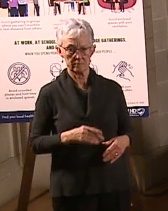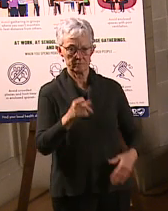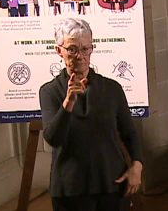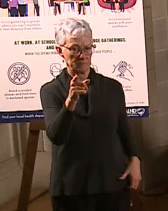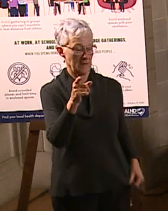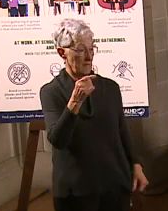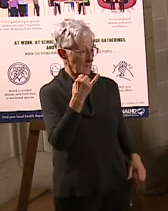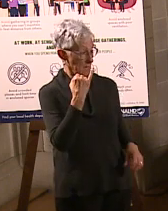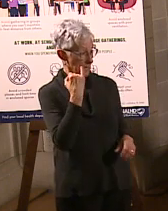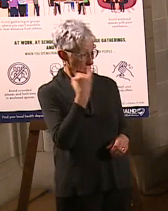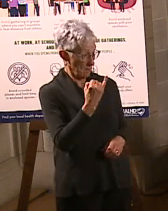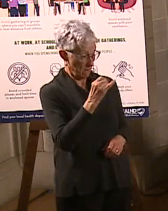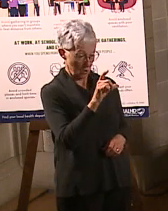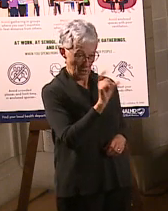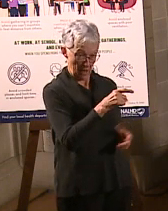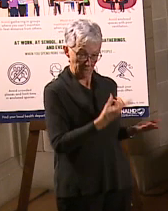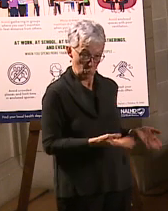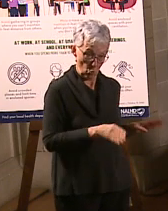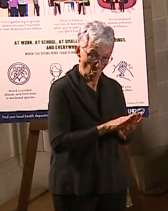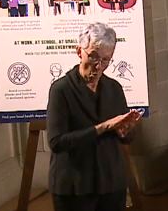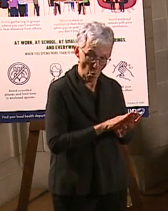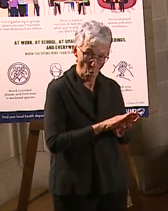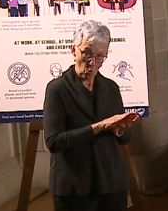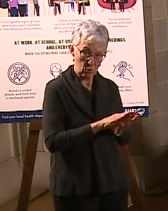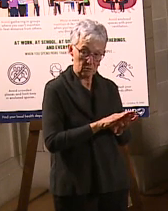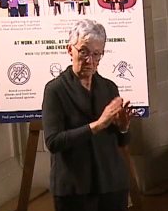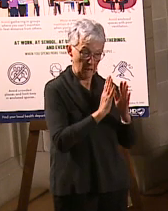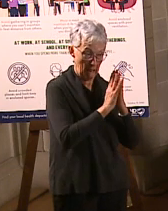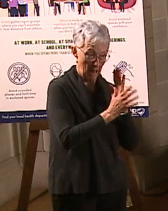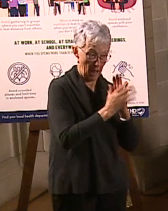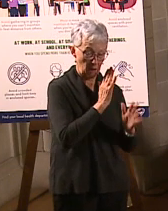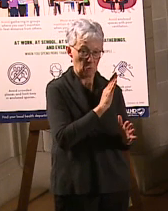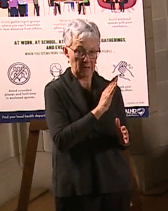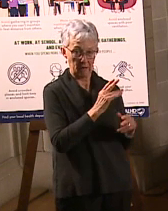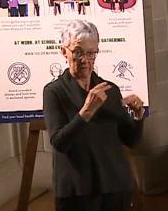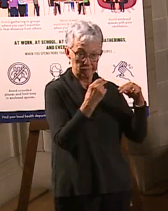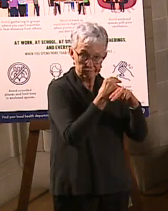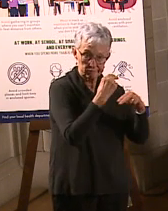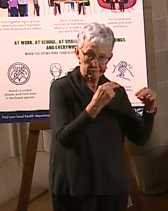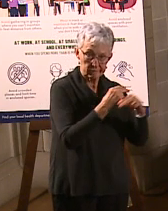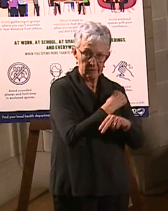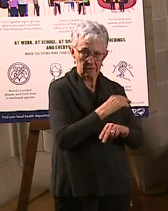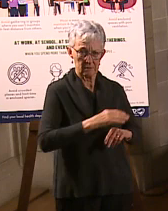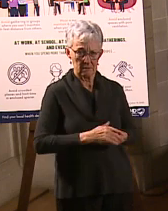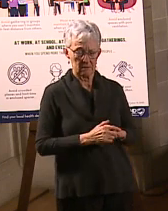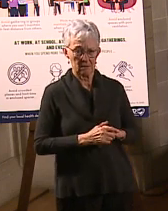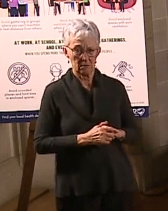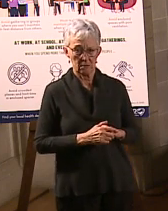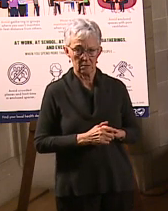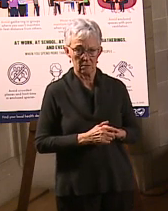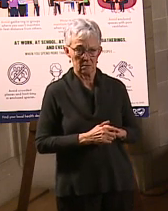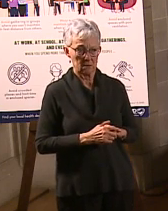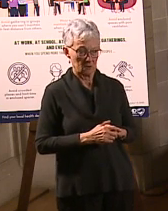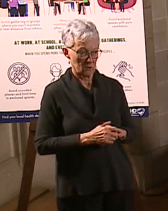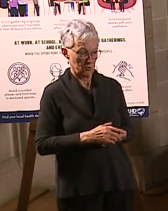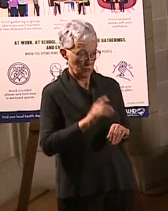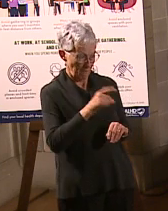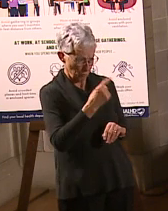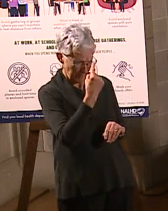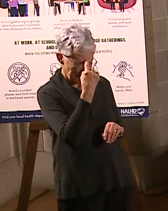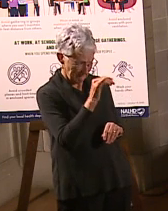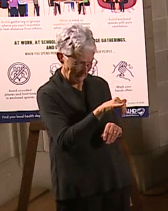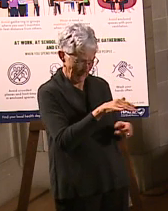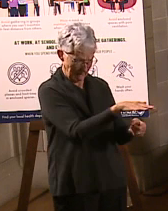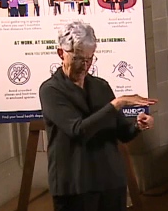consideration do you take on whether or not those areas have the, I guess, the hospital, not the hospital, hotels and